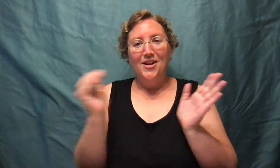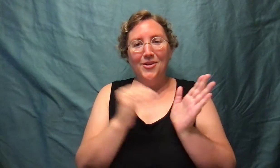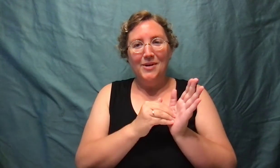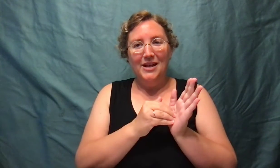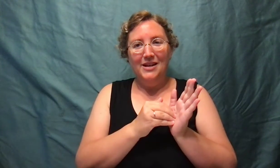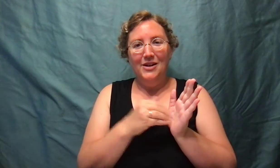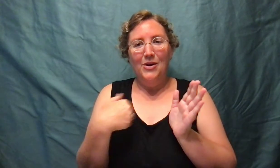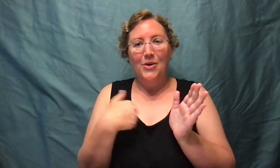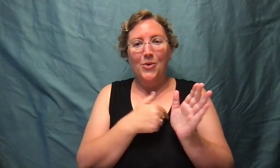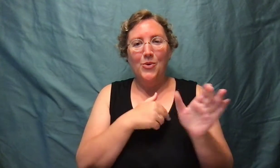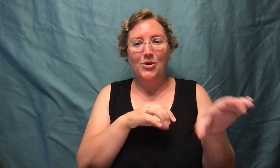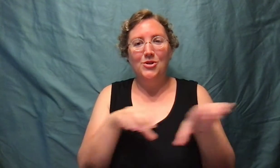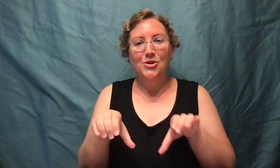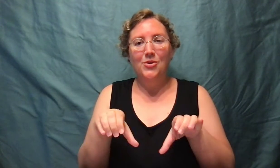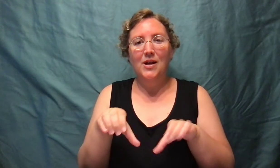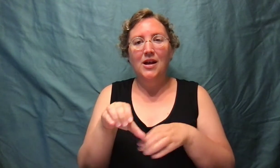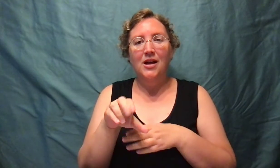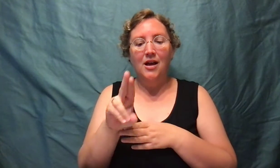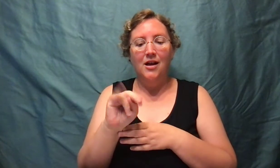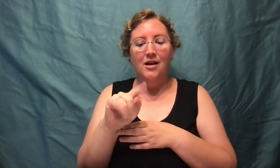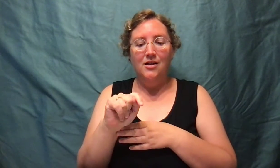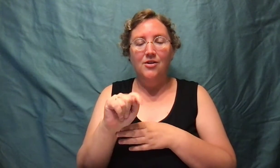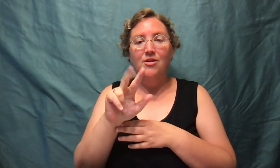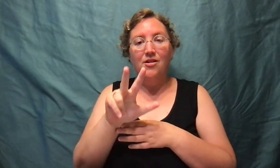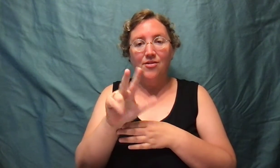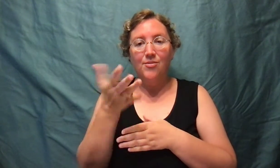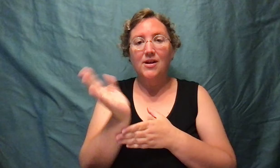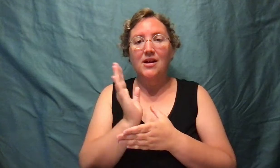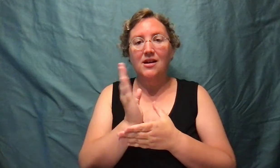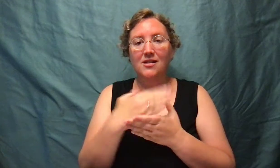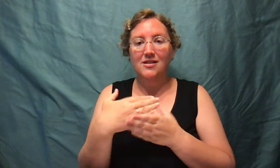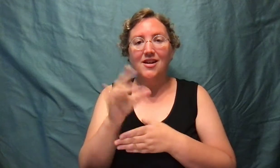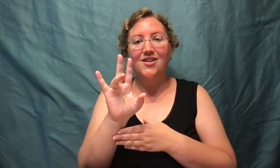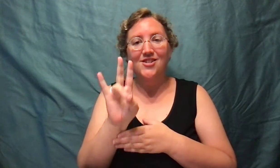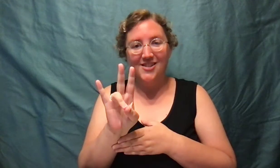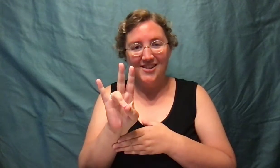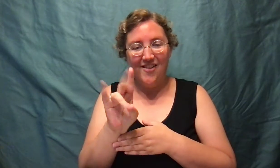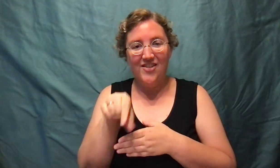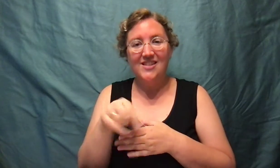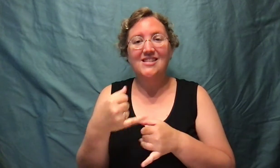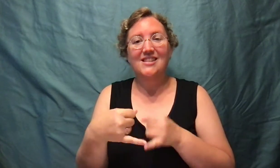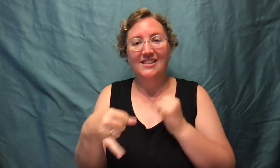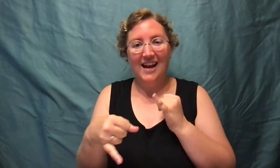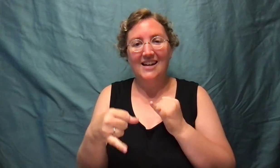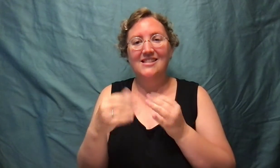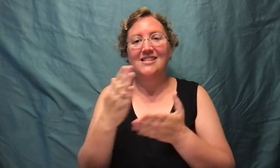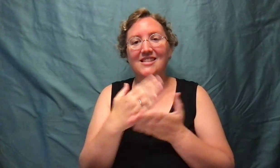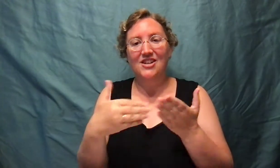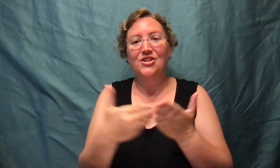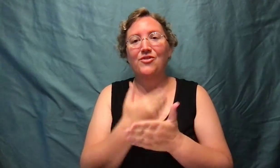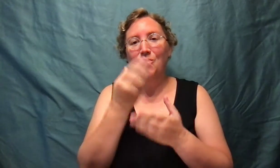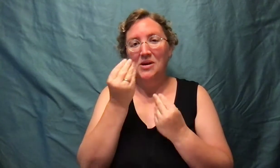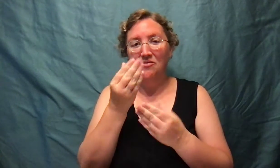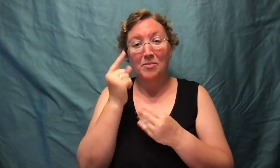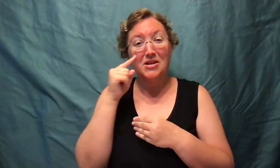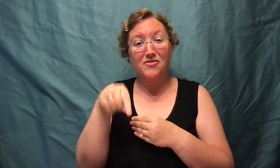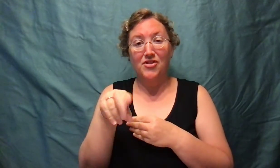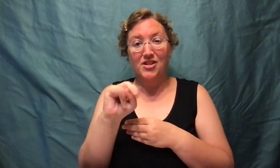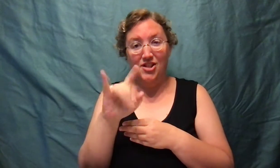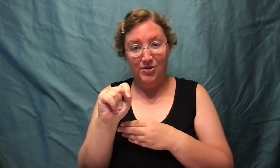Hello again. We're doing Unit 3, Section 7. This is the last section of new information for this